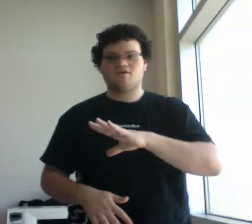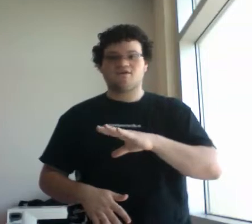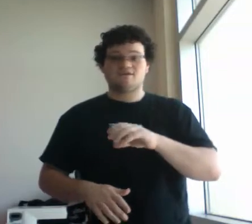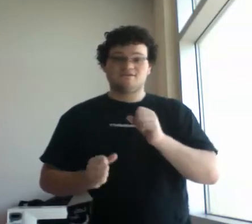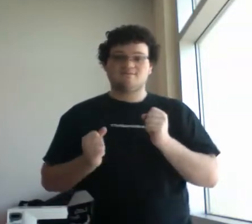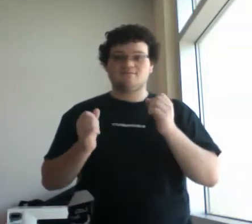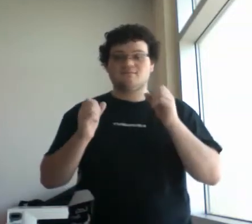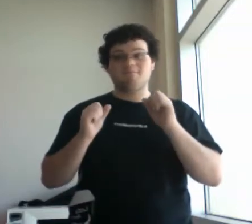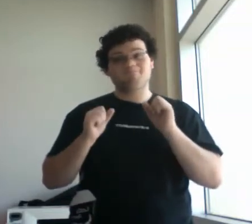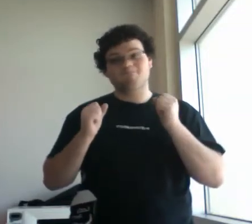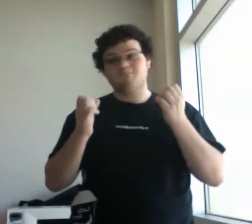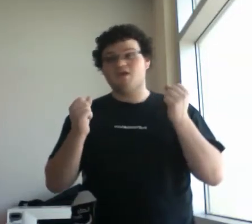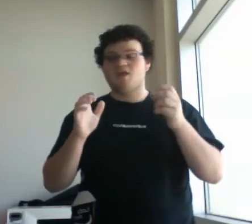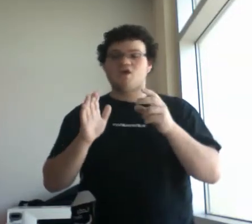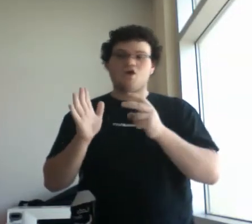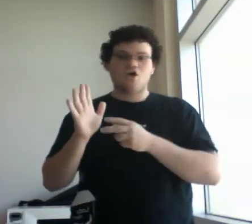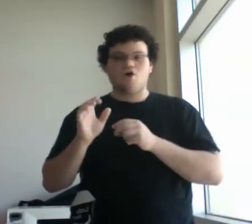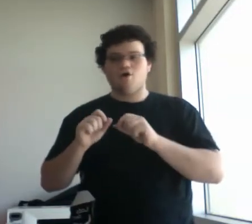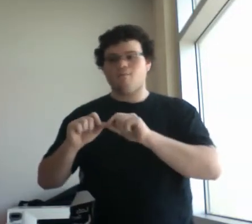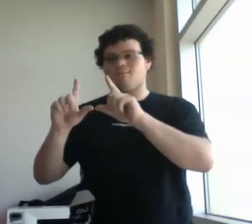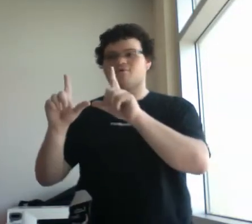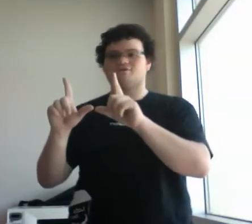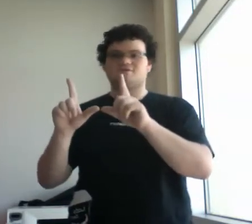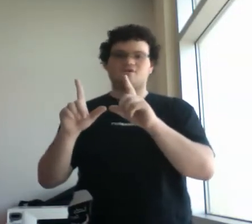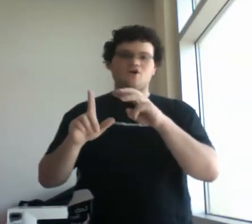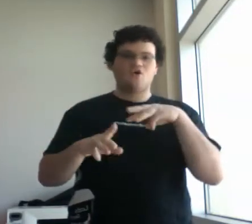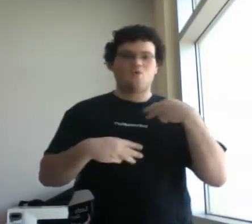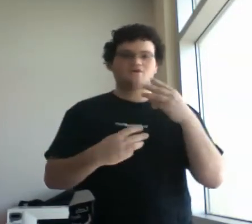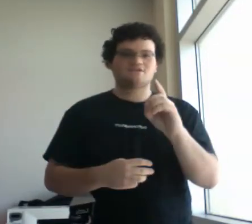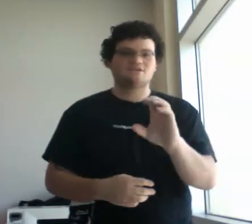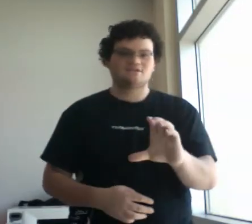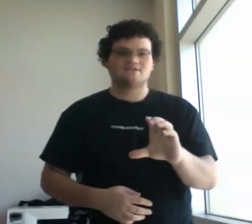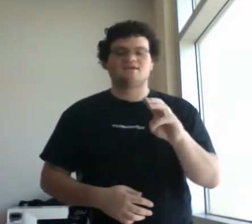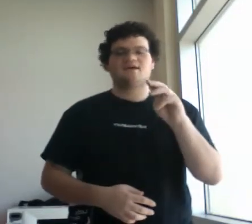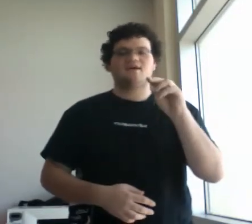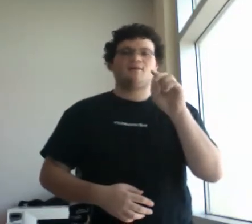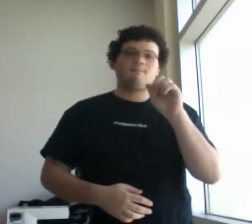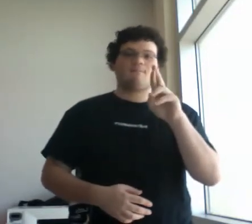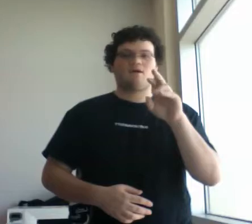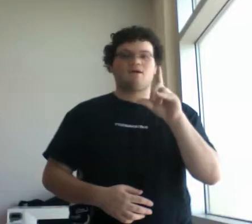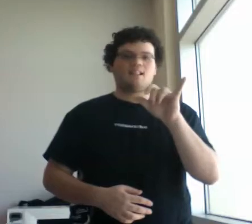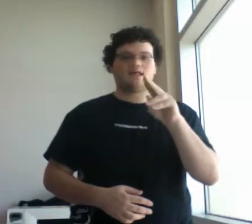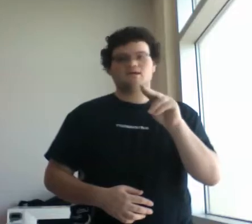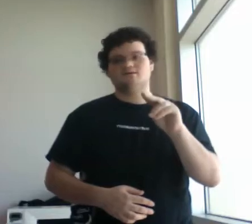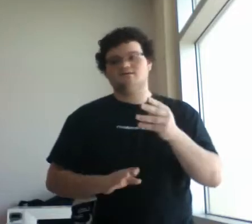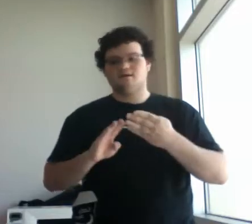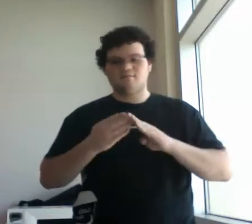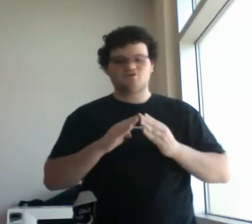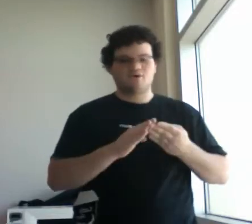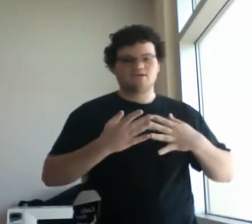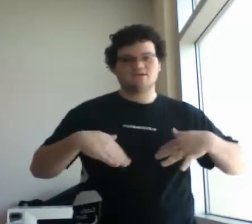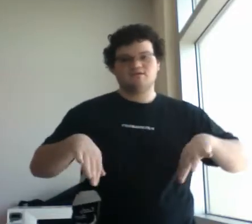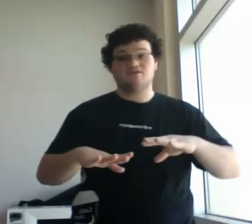Washington, D.C., Maryland metropolitan area, but a lot of them require that you are credentialed.